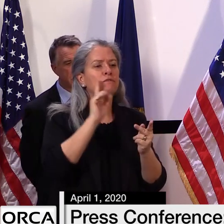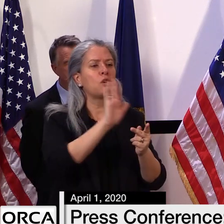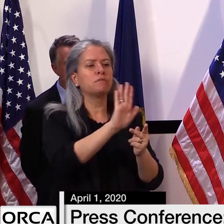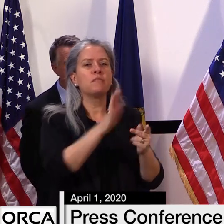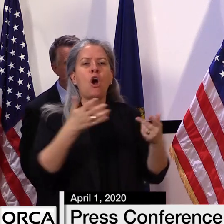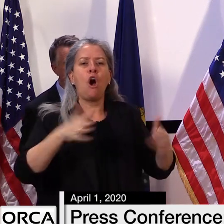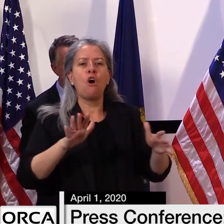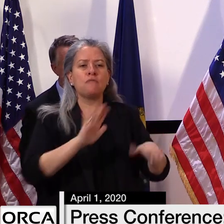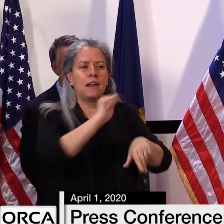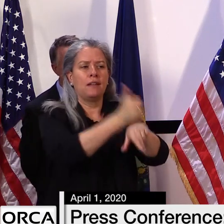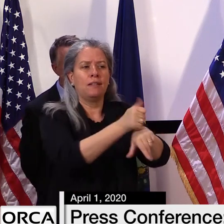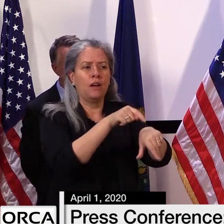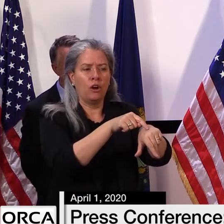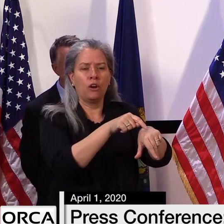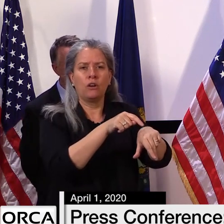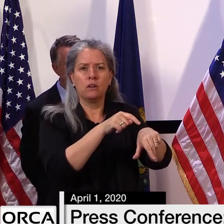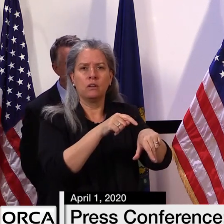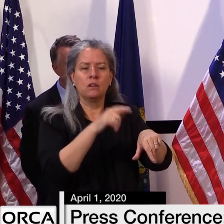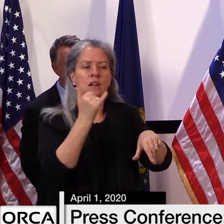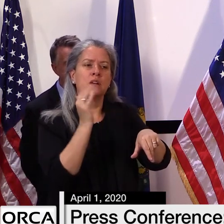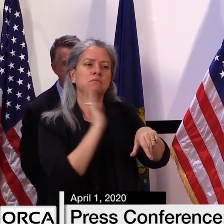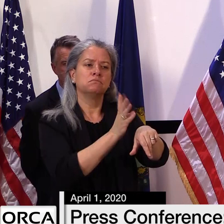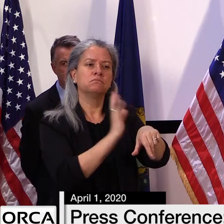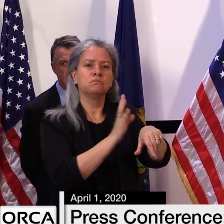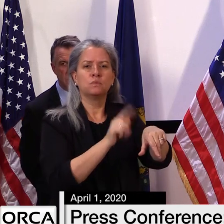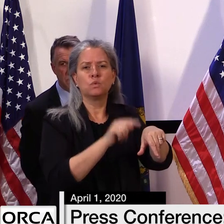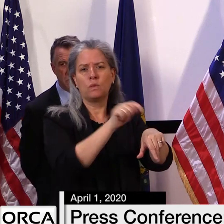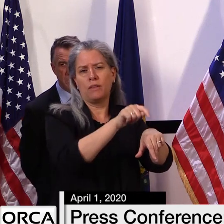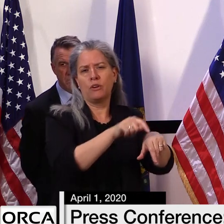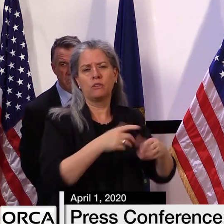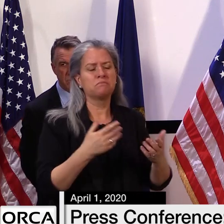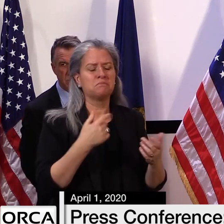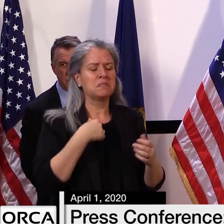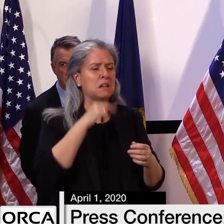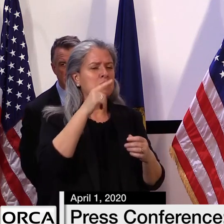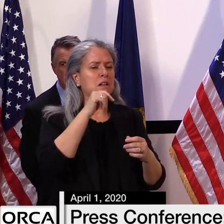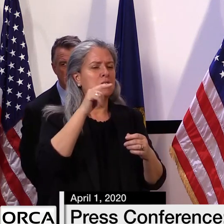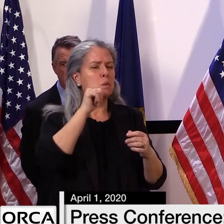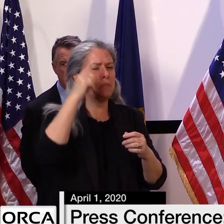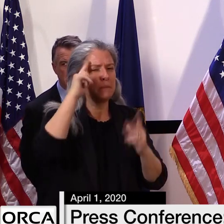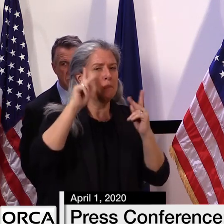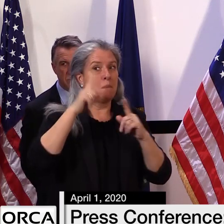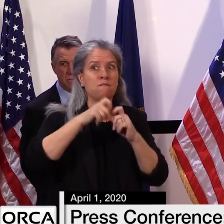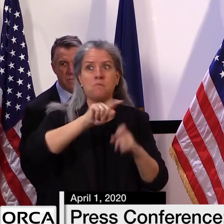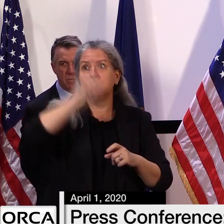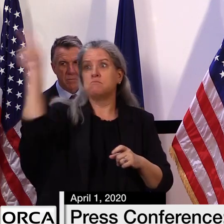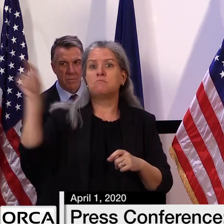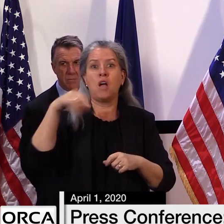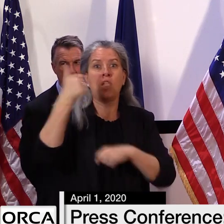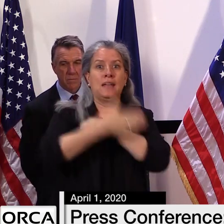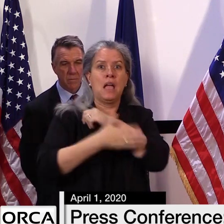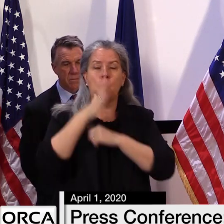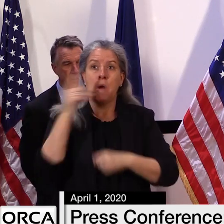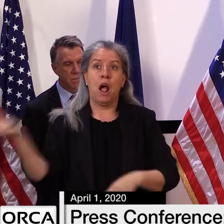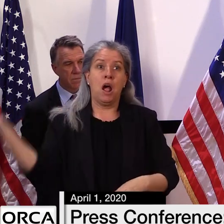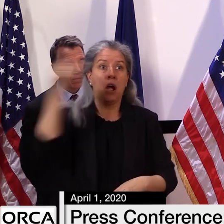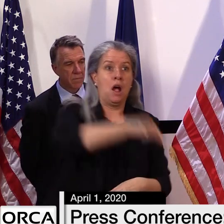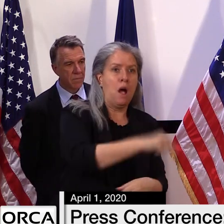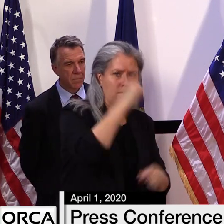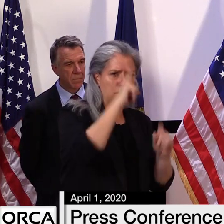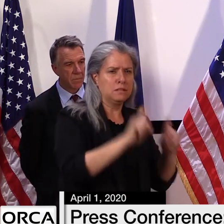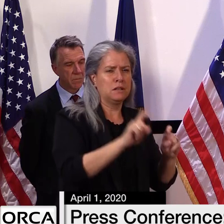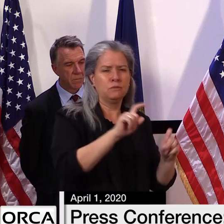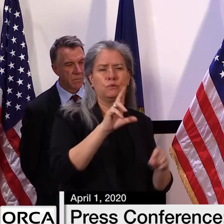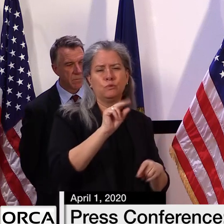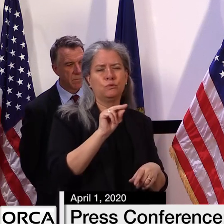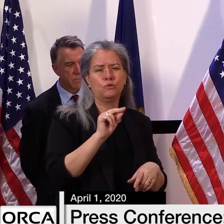to that site unless that was their primary care site in the first place, and then they would of course want to get tested there. But